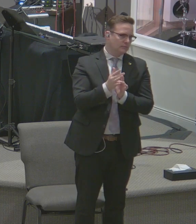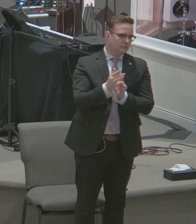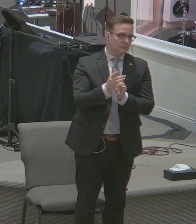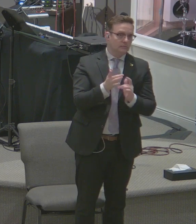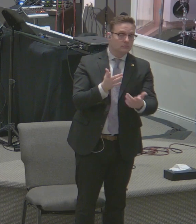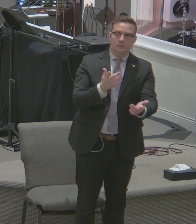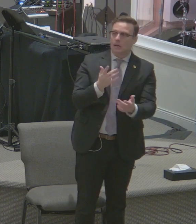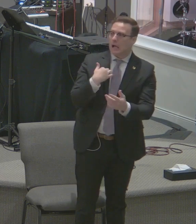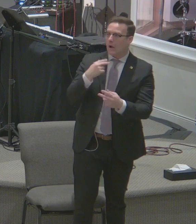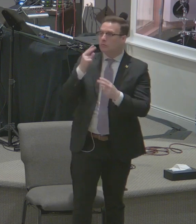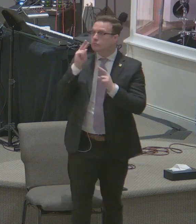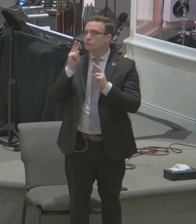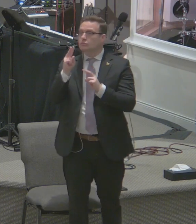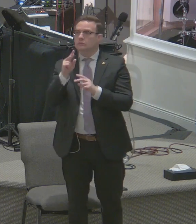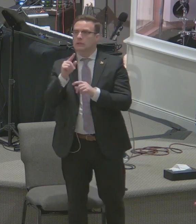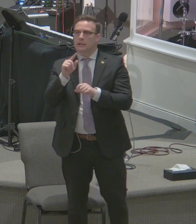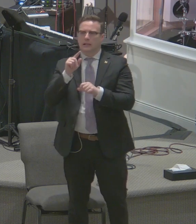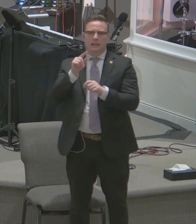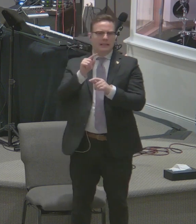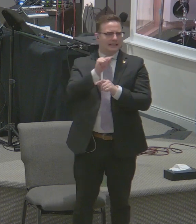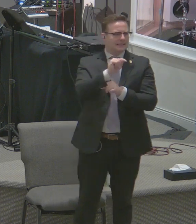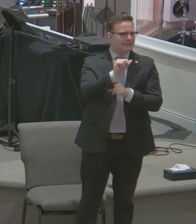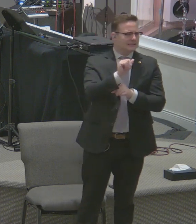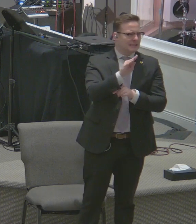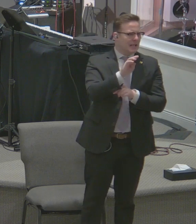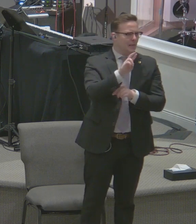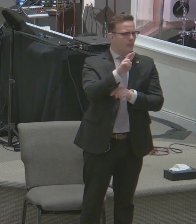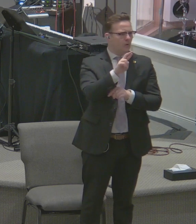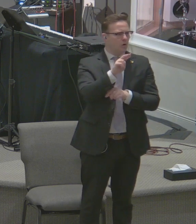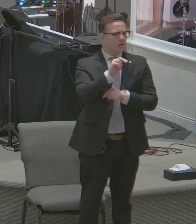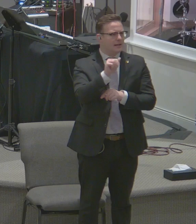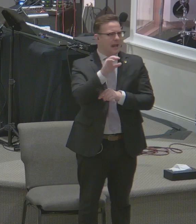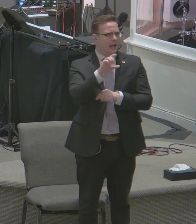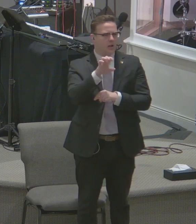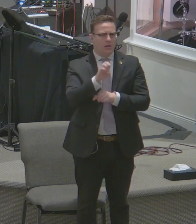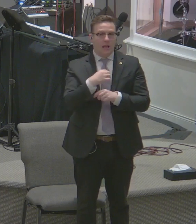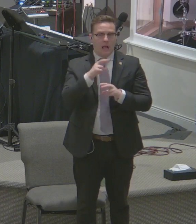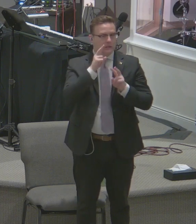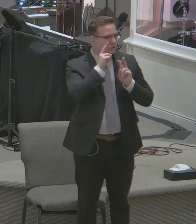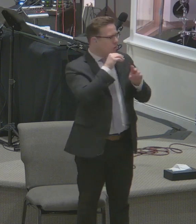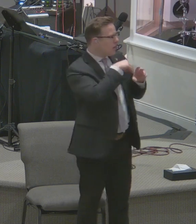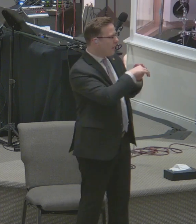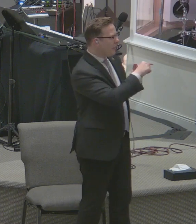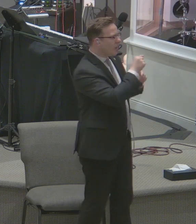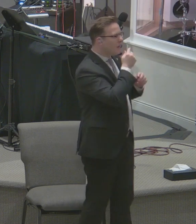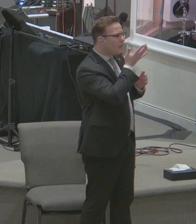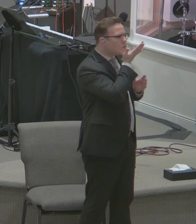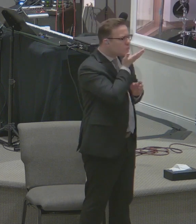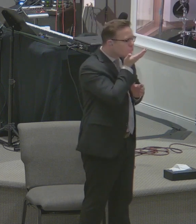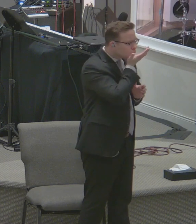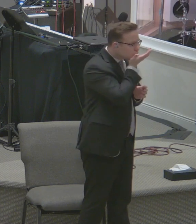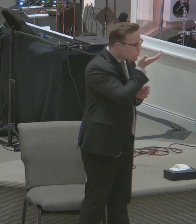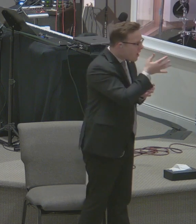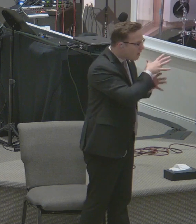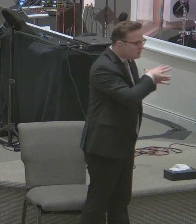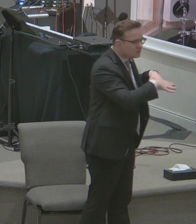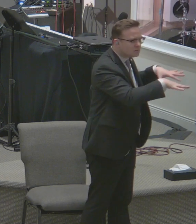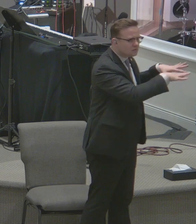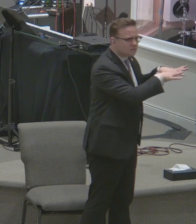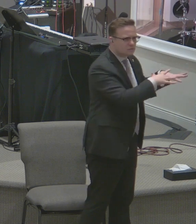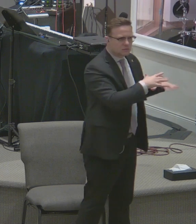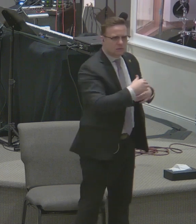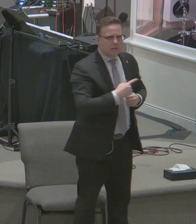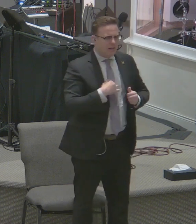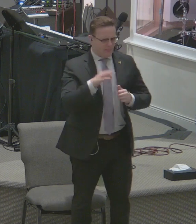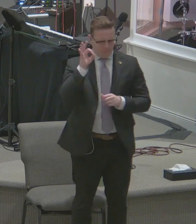That tabernacle that was built for the Sunday school in the back, in the grass. It's like, God, really? Preacher class